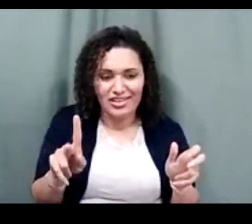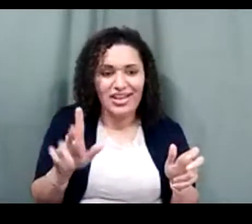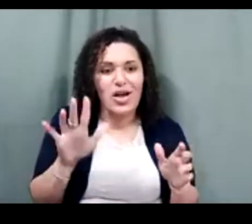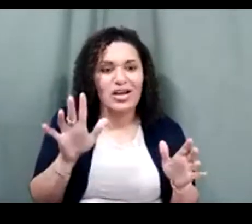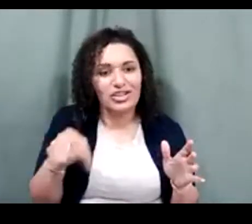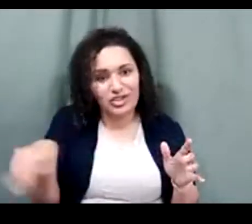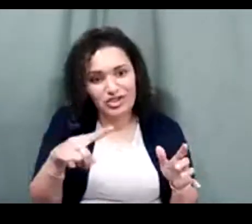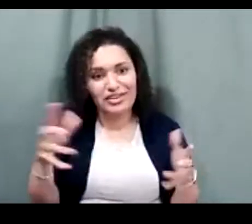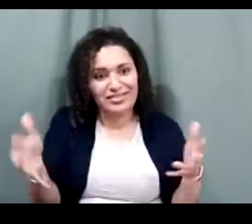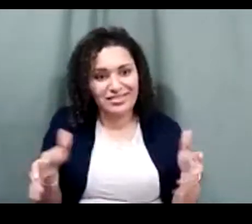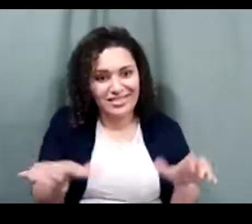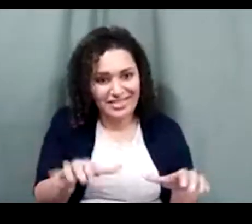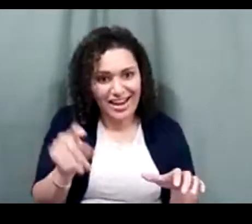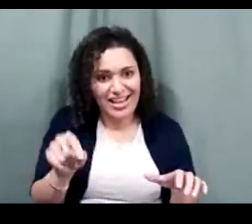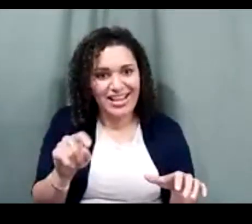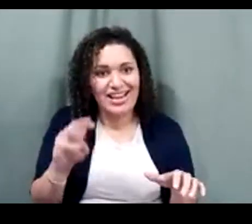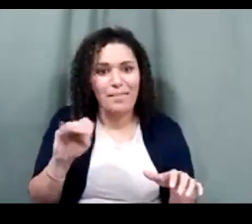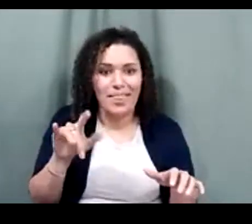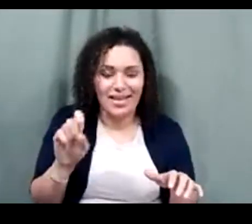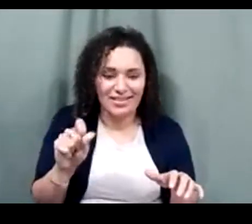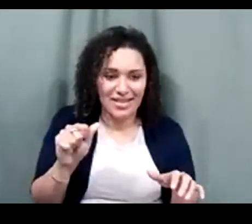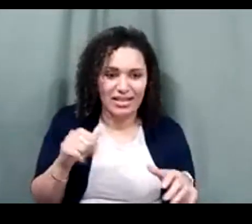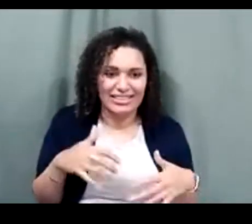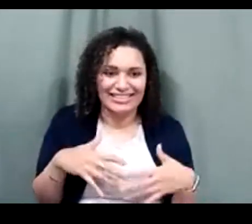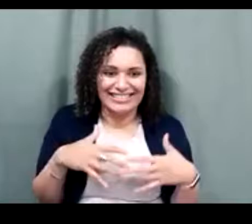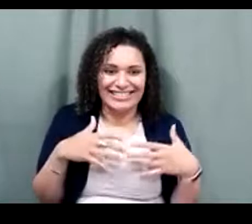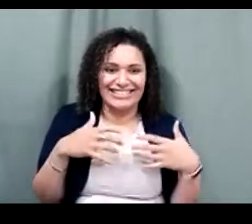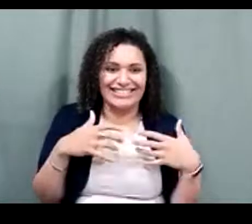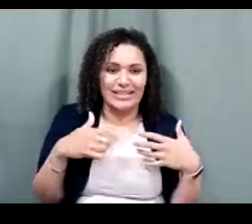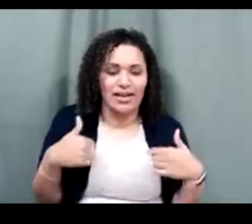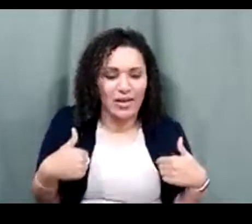know Melissa cringes when she hears us say it. Sarah and I are Black Ankle.